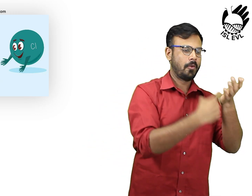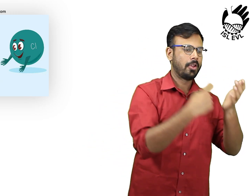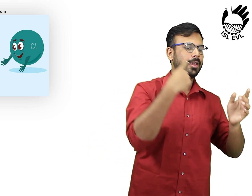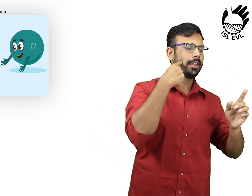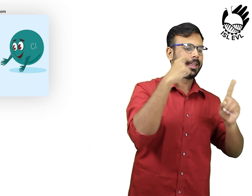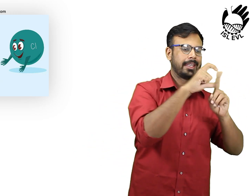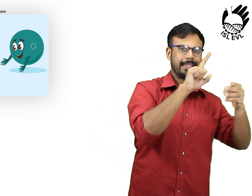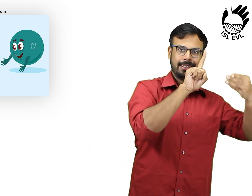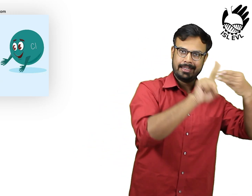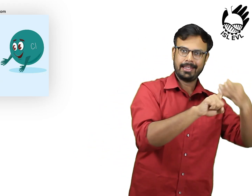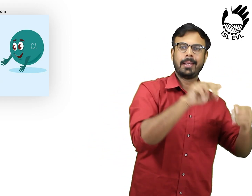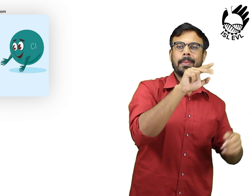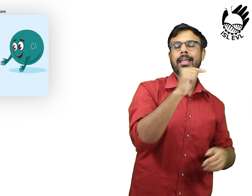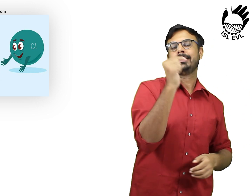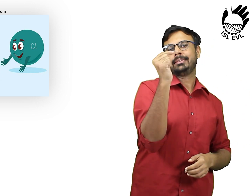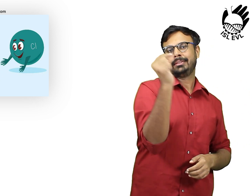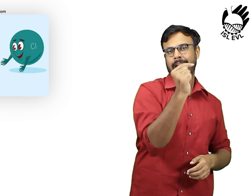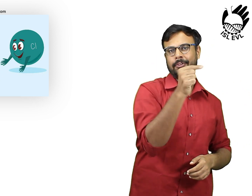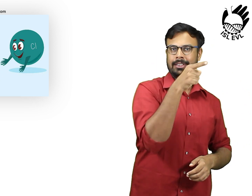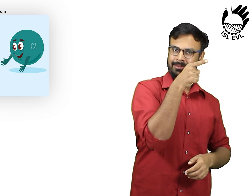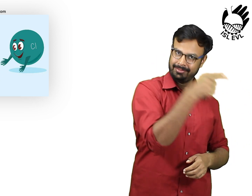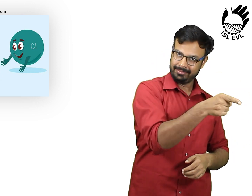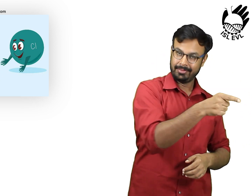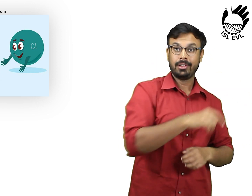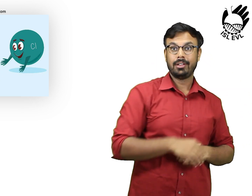Cl negative in its molecule.